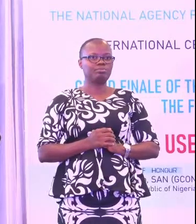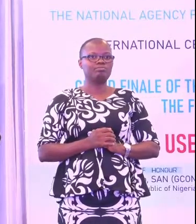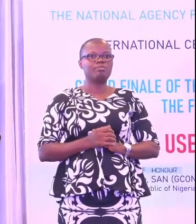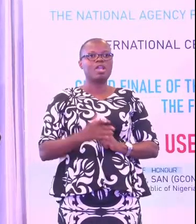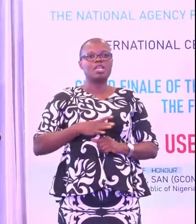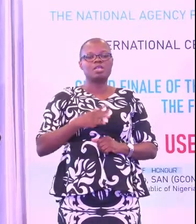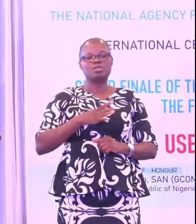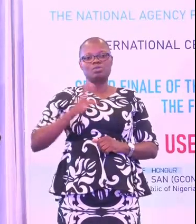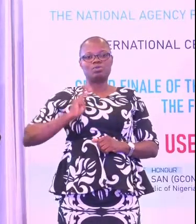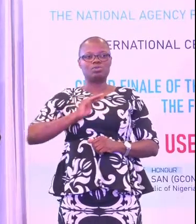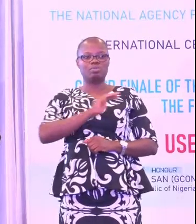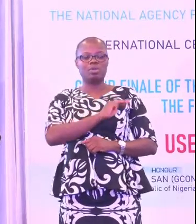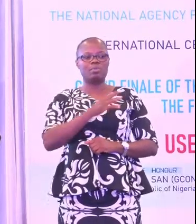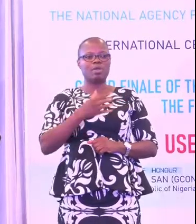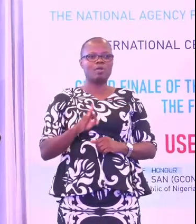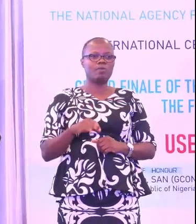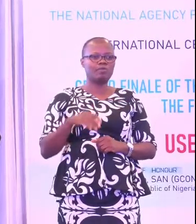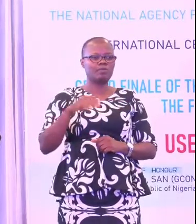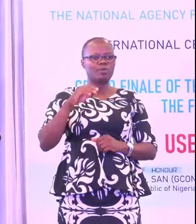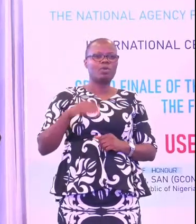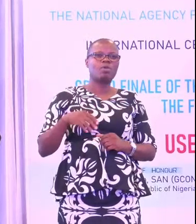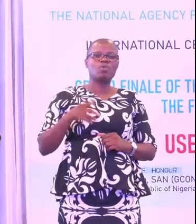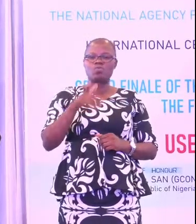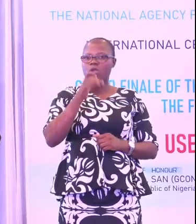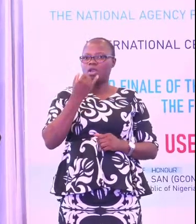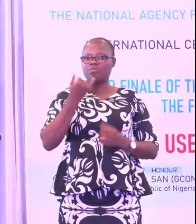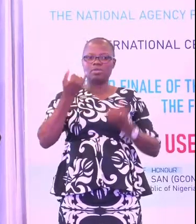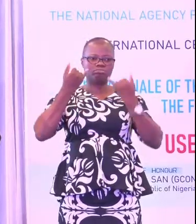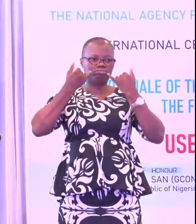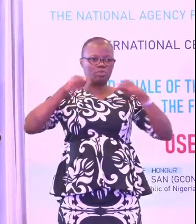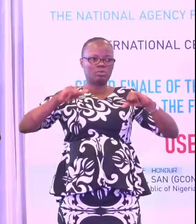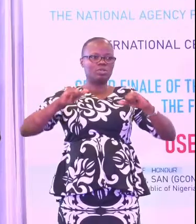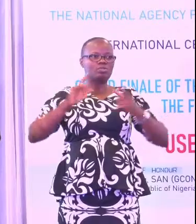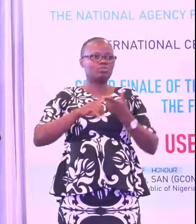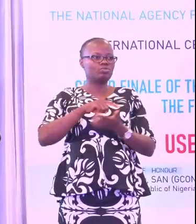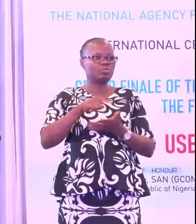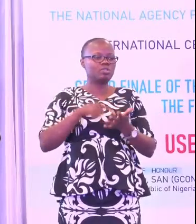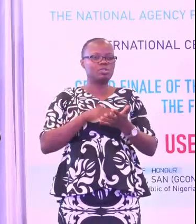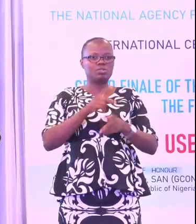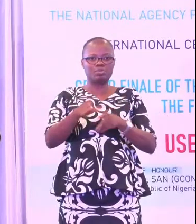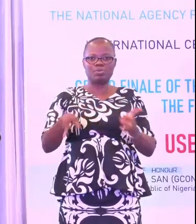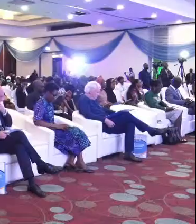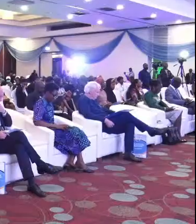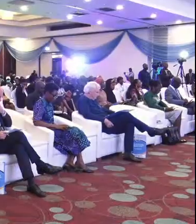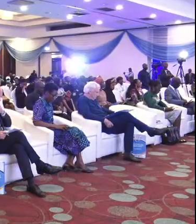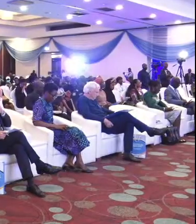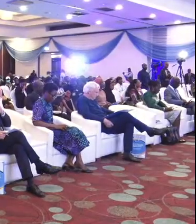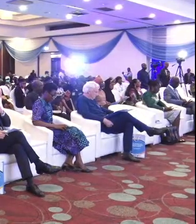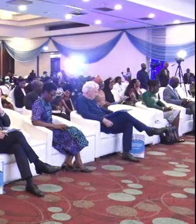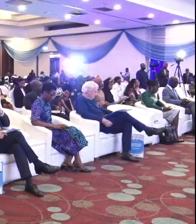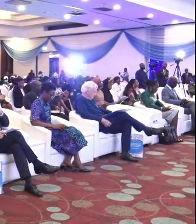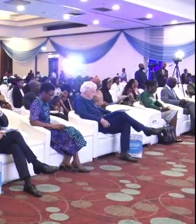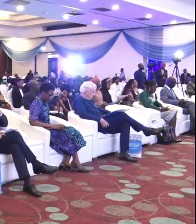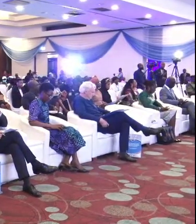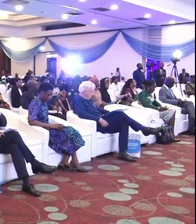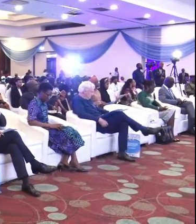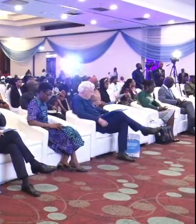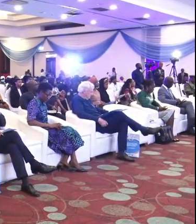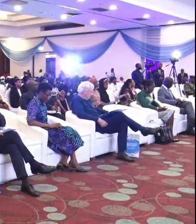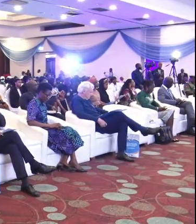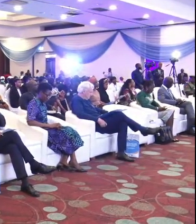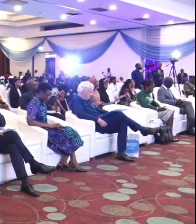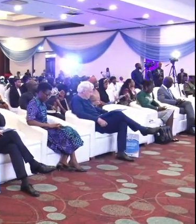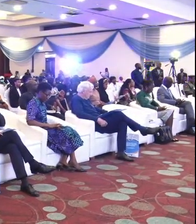distinguished members of the Fourth Institute of the Realm who have been upgraded to this position on the protocol list, the UN